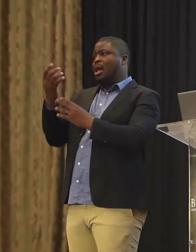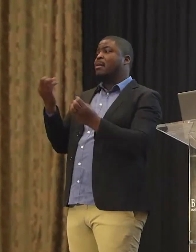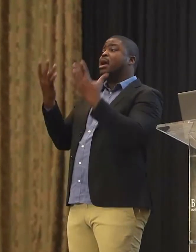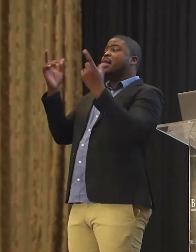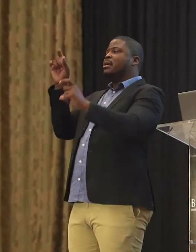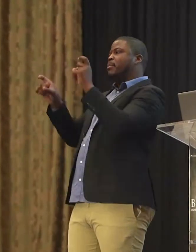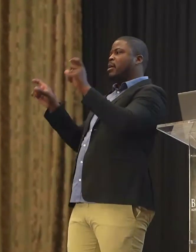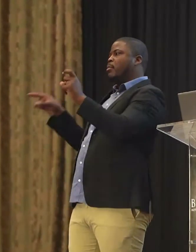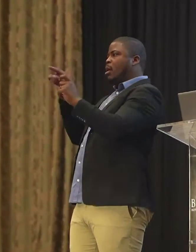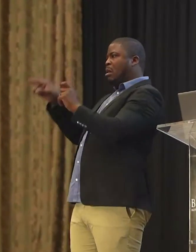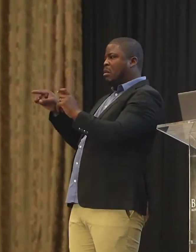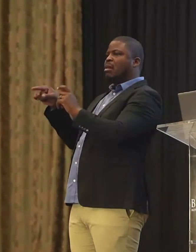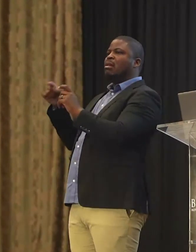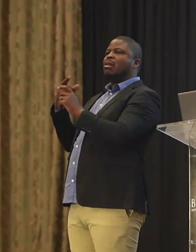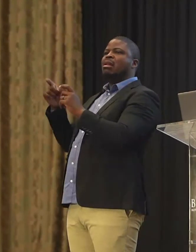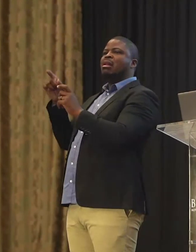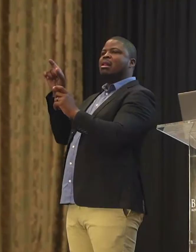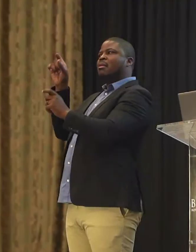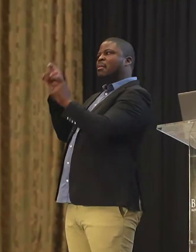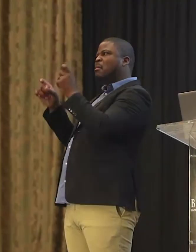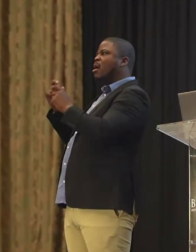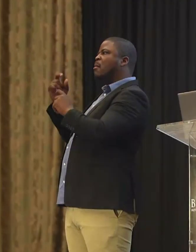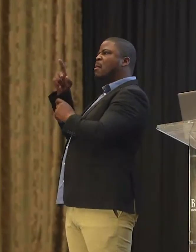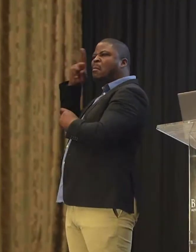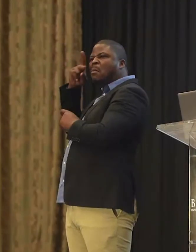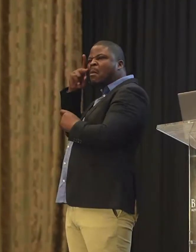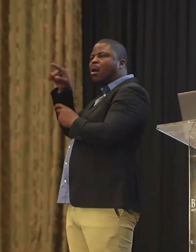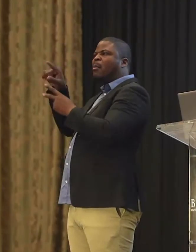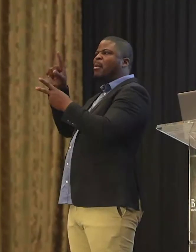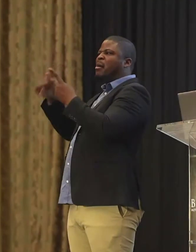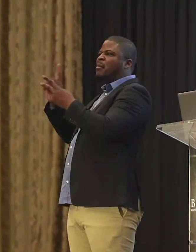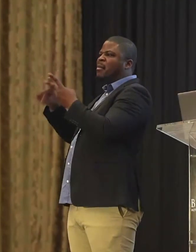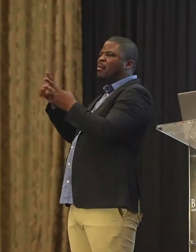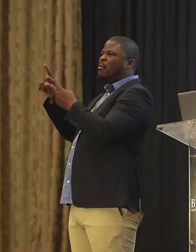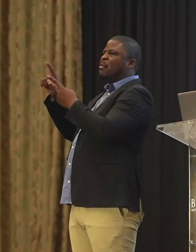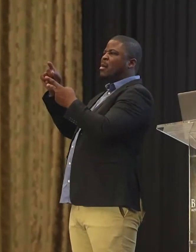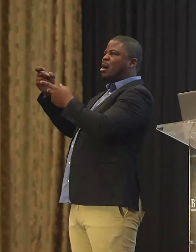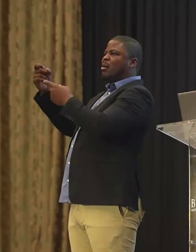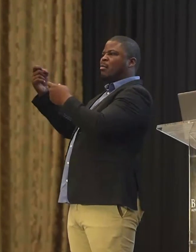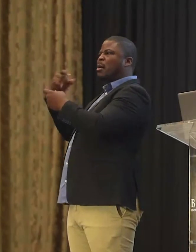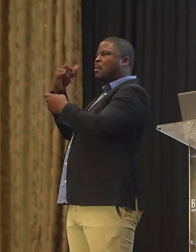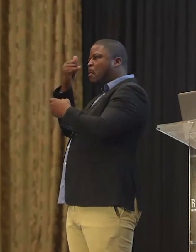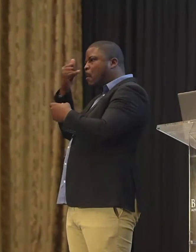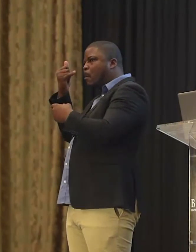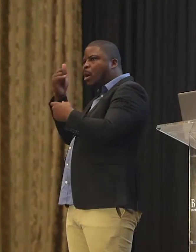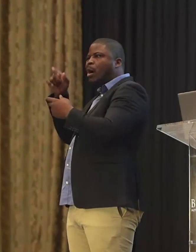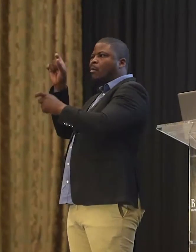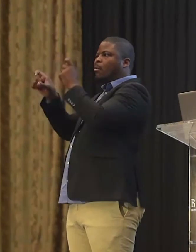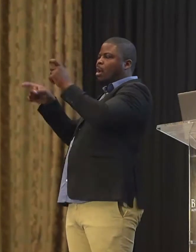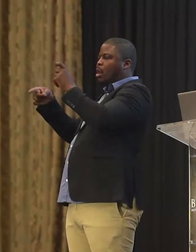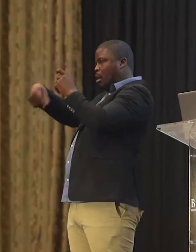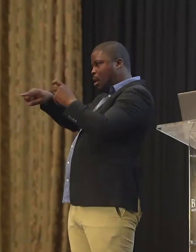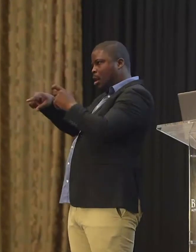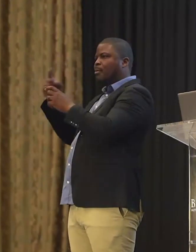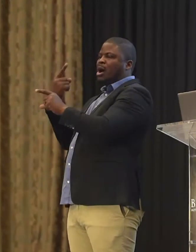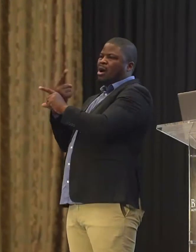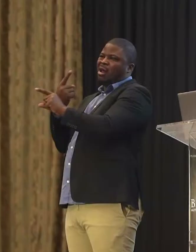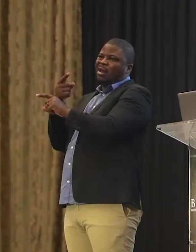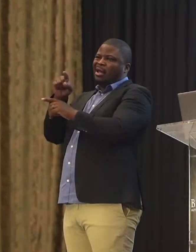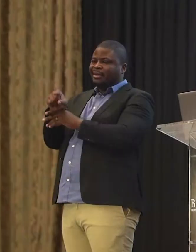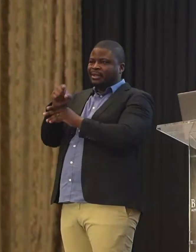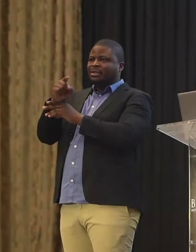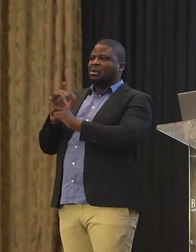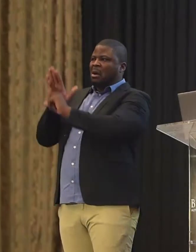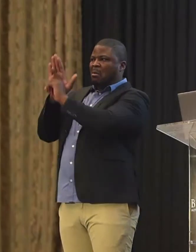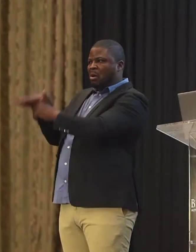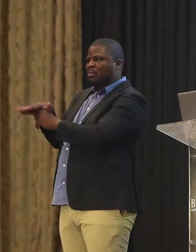we're finding is a majority of these key populations are accessing services within primary healthcare services. So we need to ensure